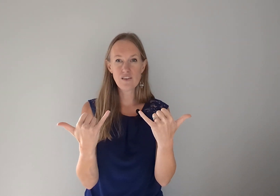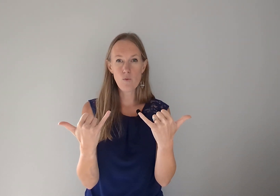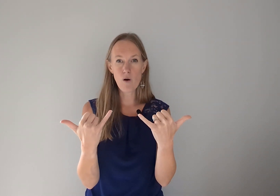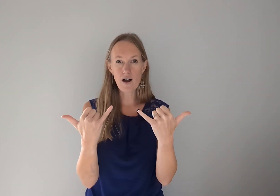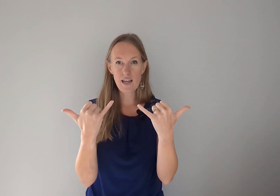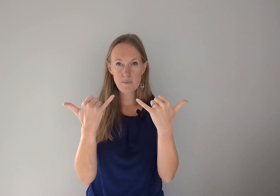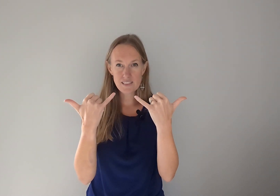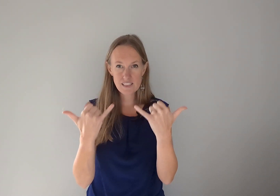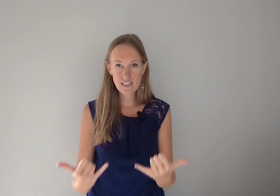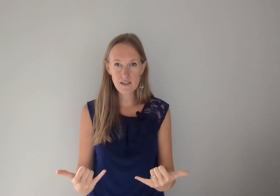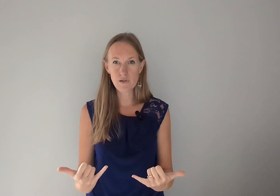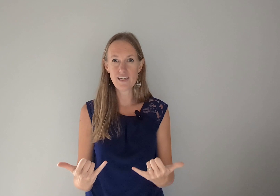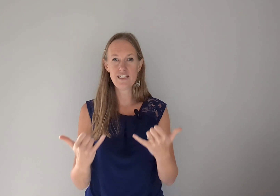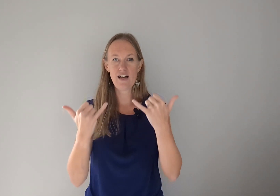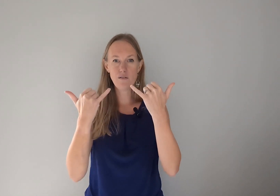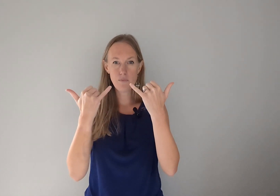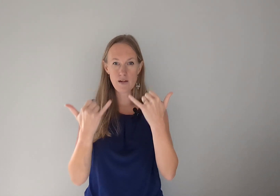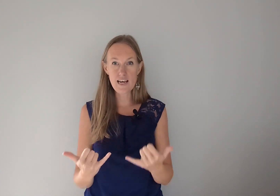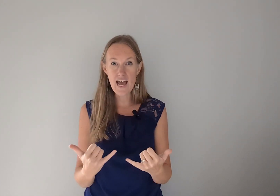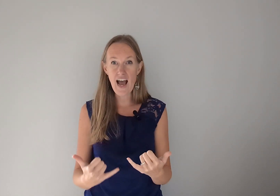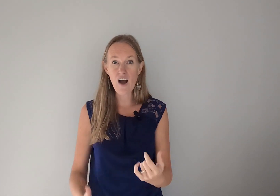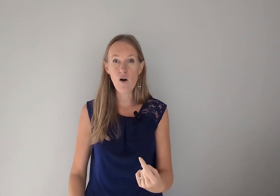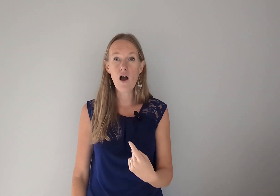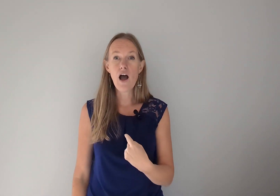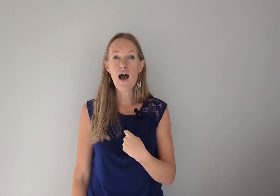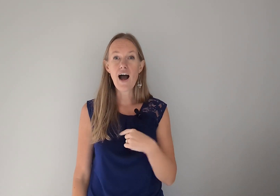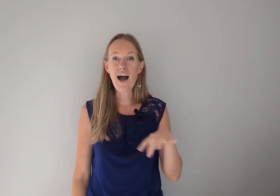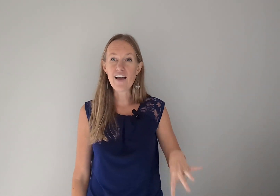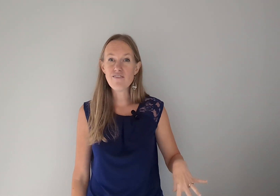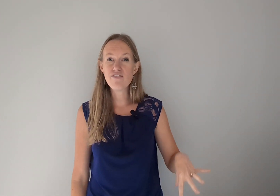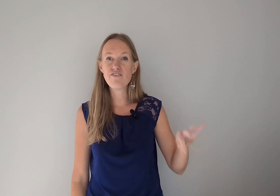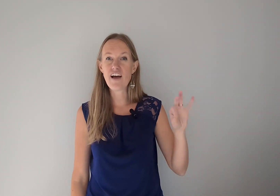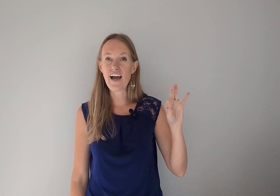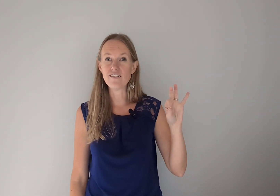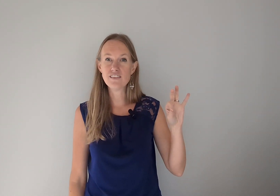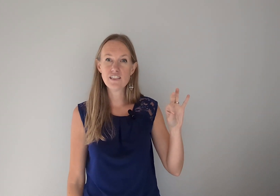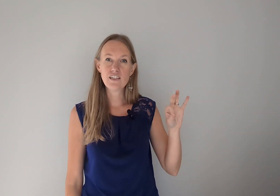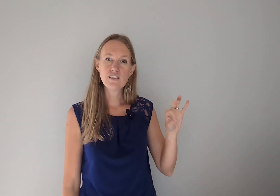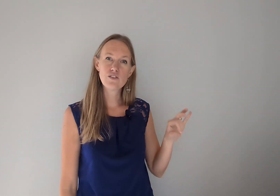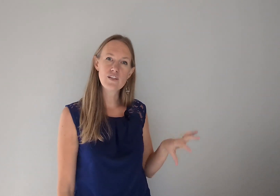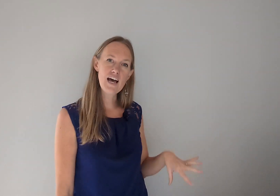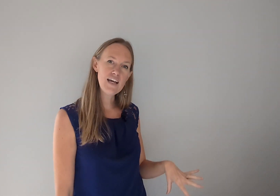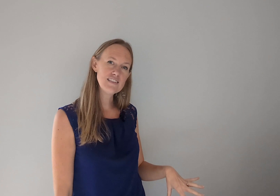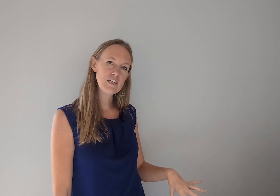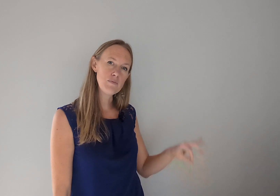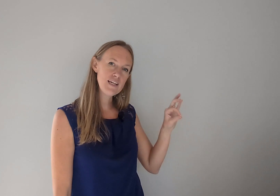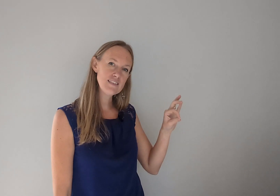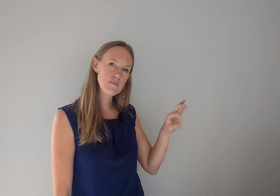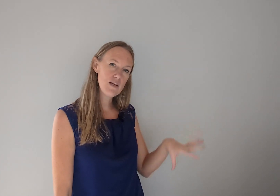the Y position and bring it down. But now I'm found. So for that, it's like you're picking something off